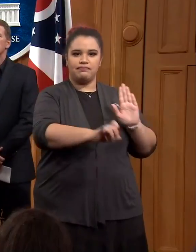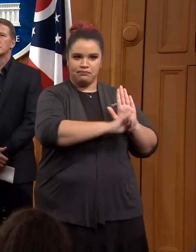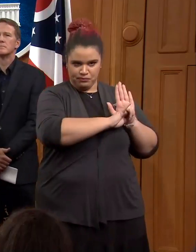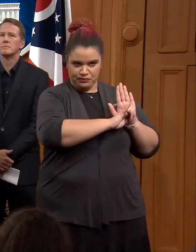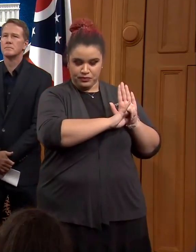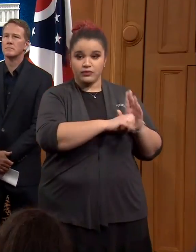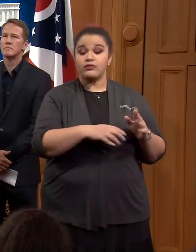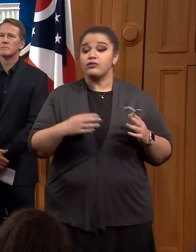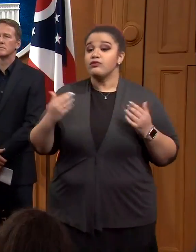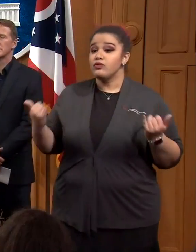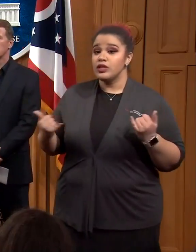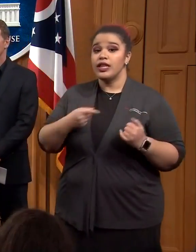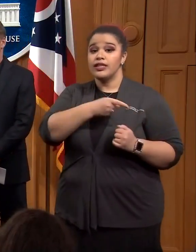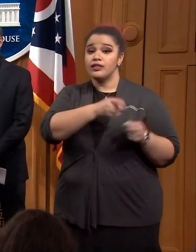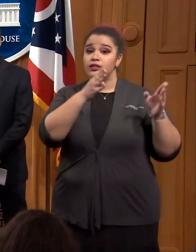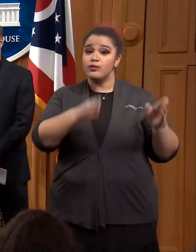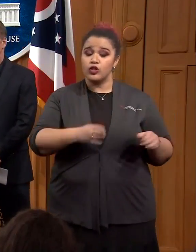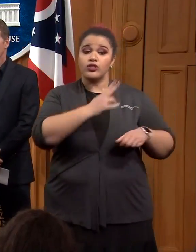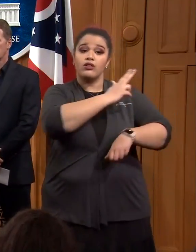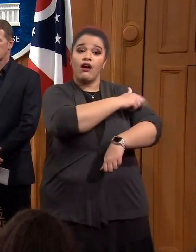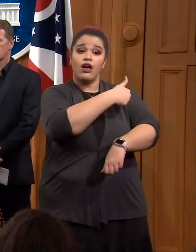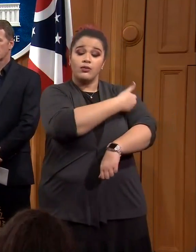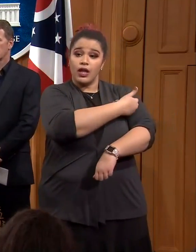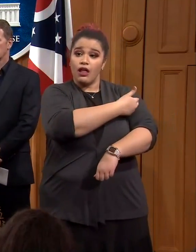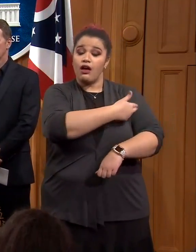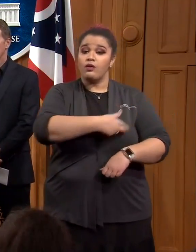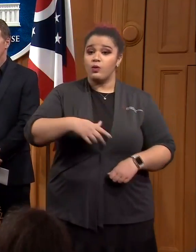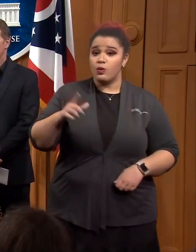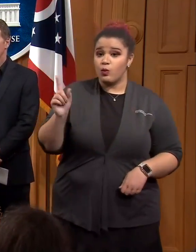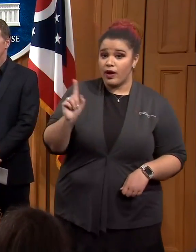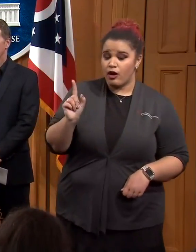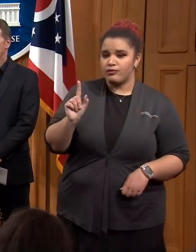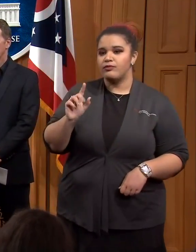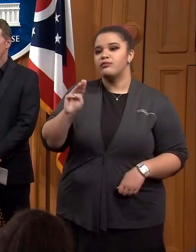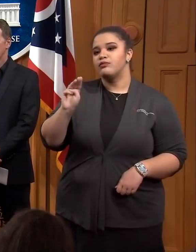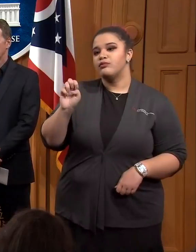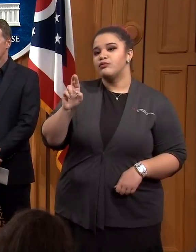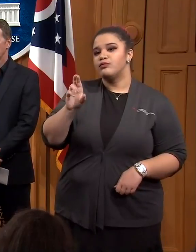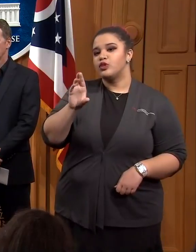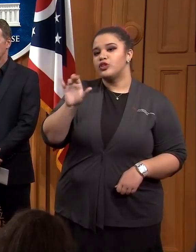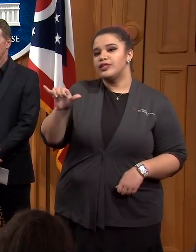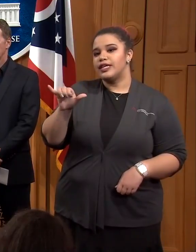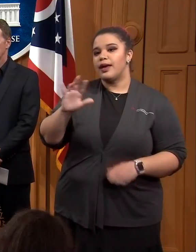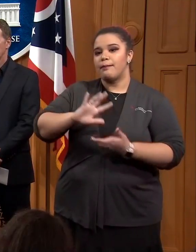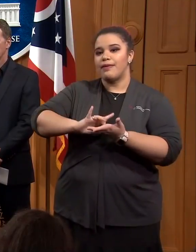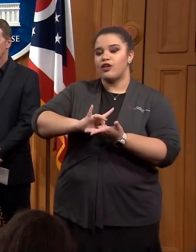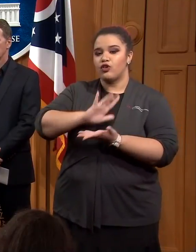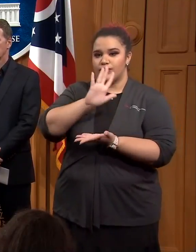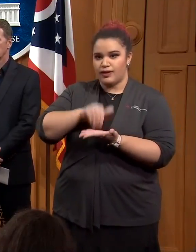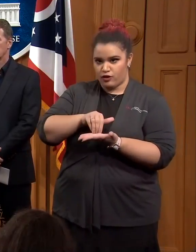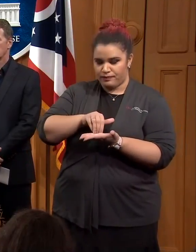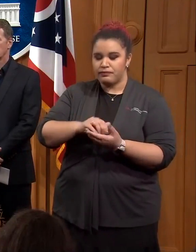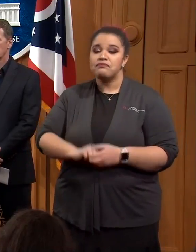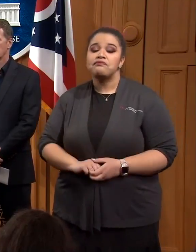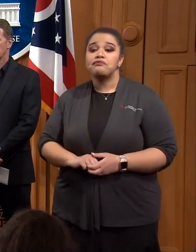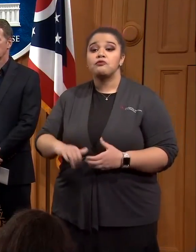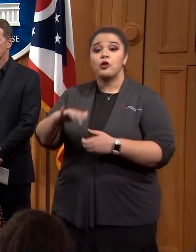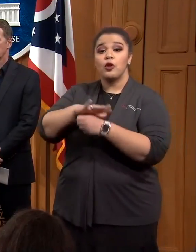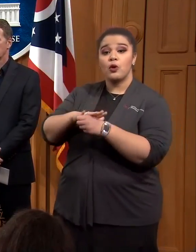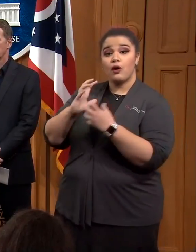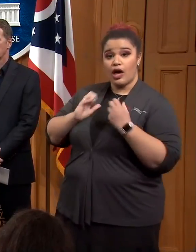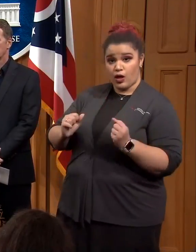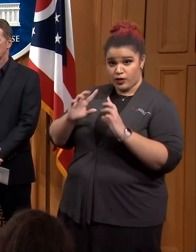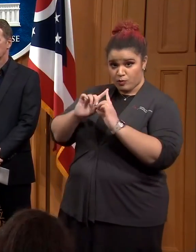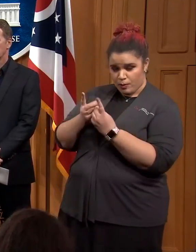care at Mercy Medical Center. The local health department, Stark County,